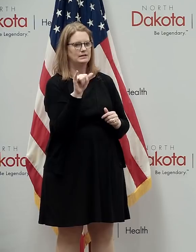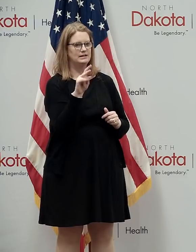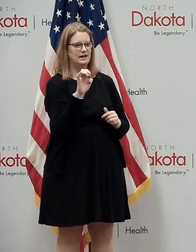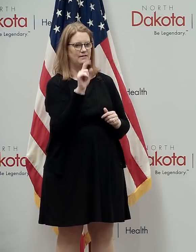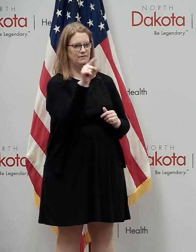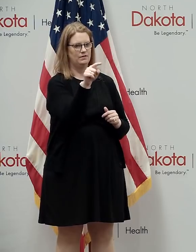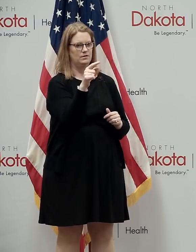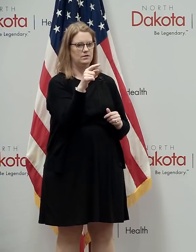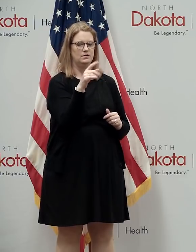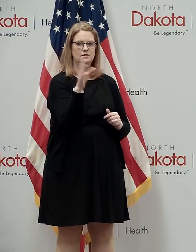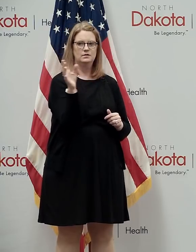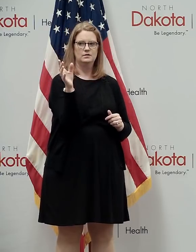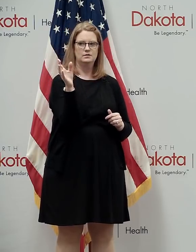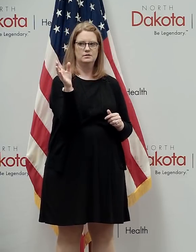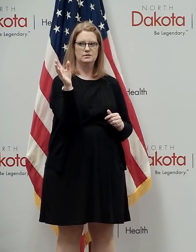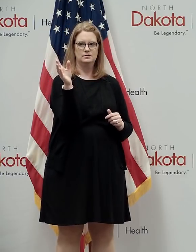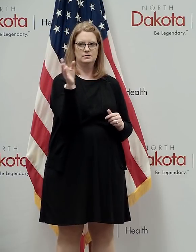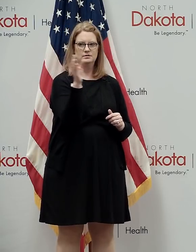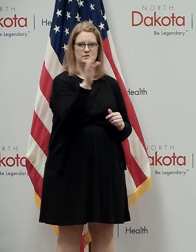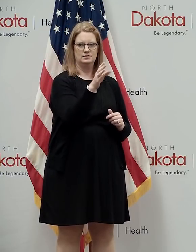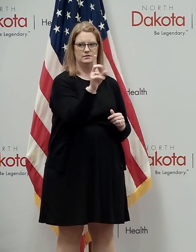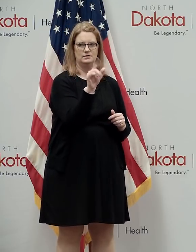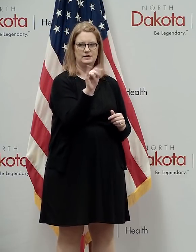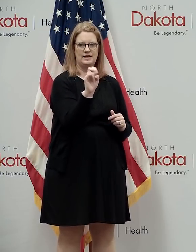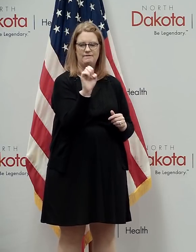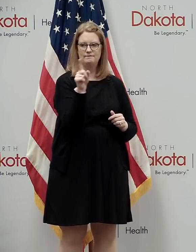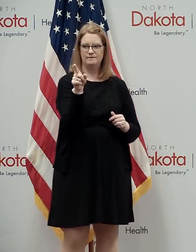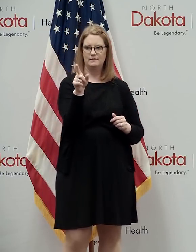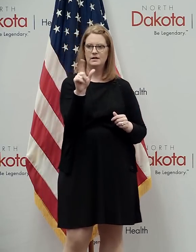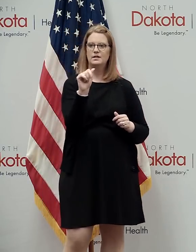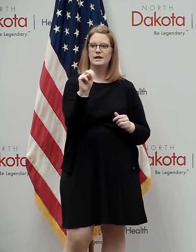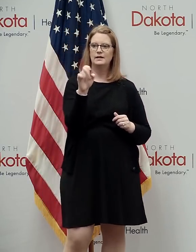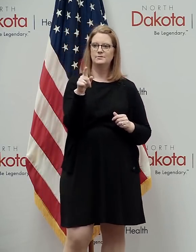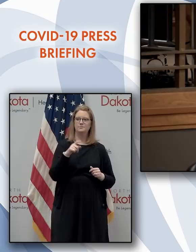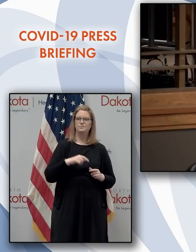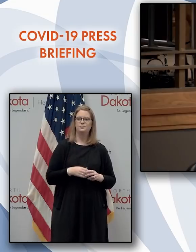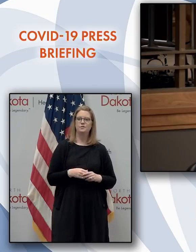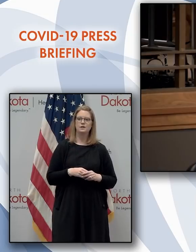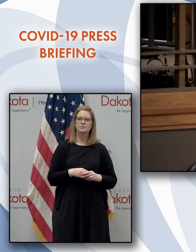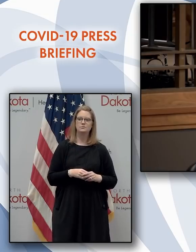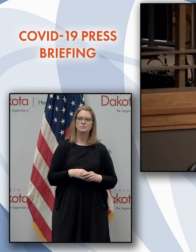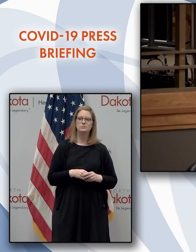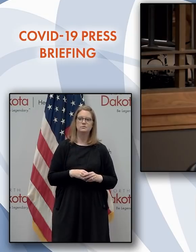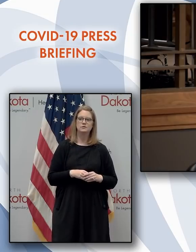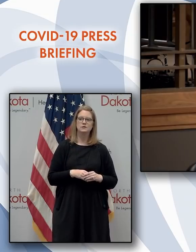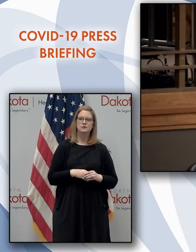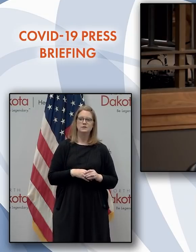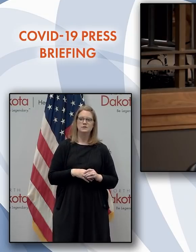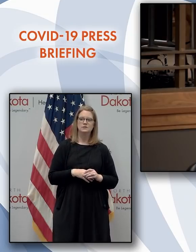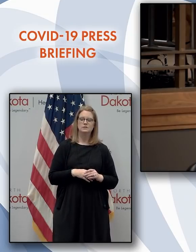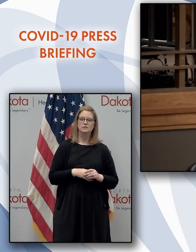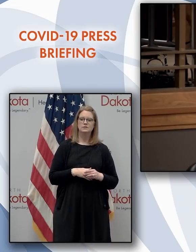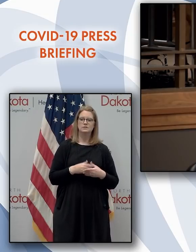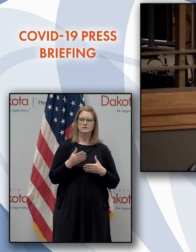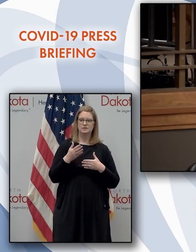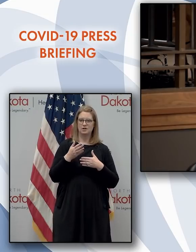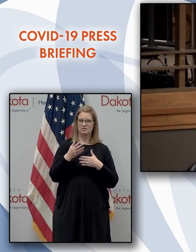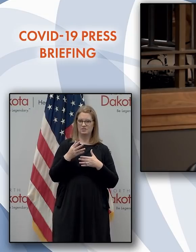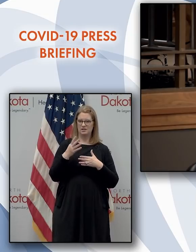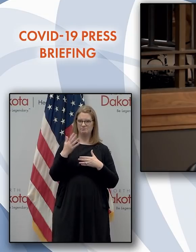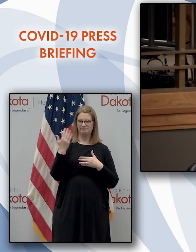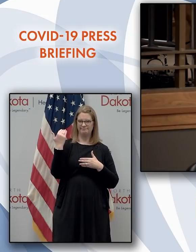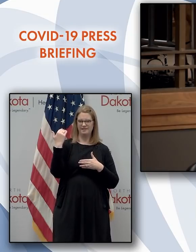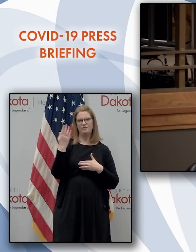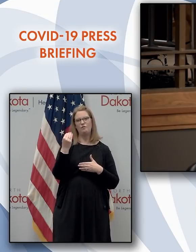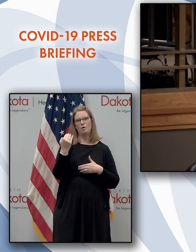one up? You haven't had one yet. We'll go to Dave after Lane. Governor, with our rolling average slowly but steadily going